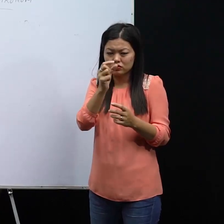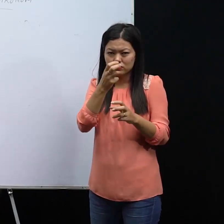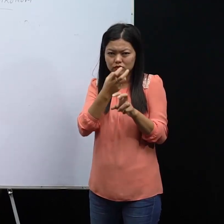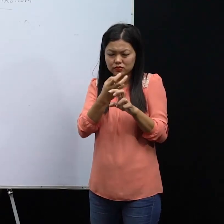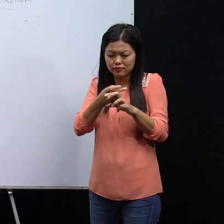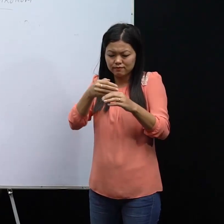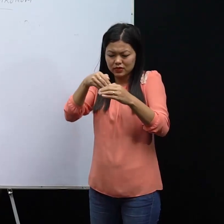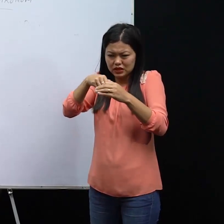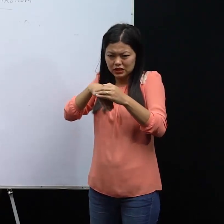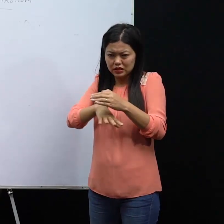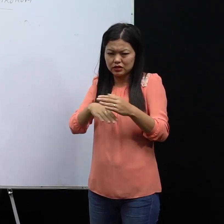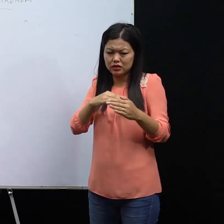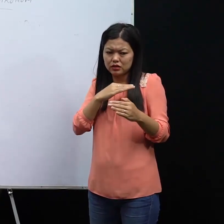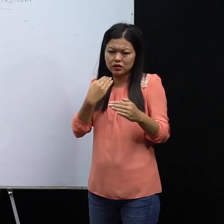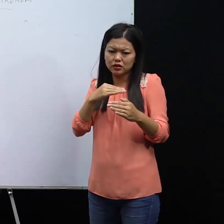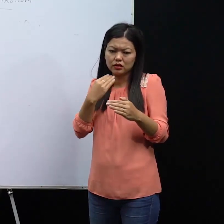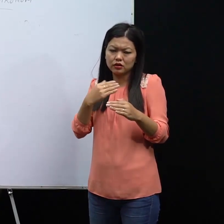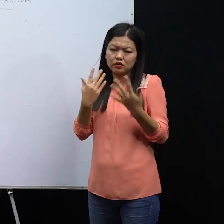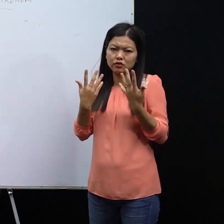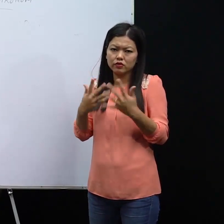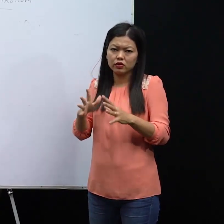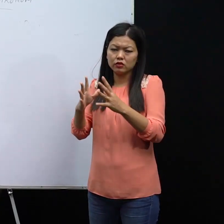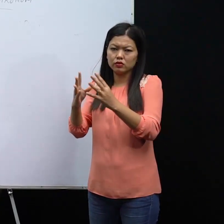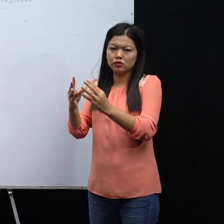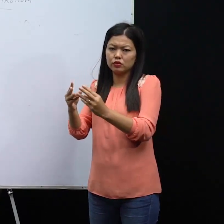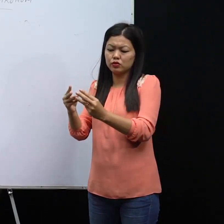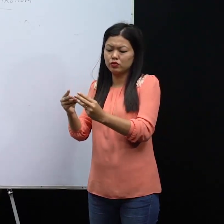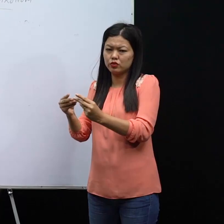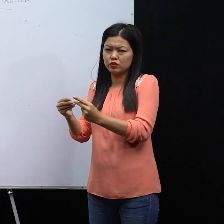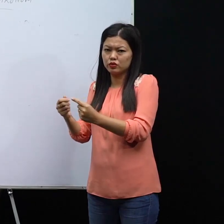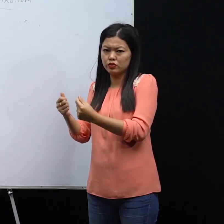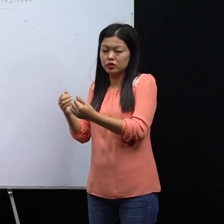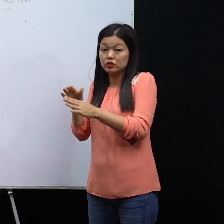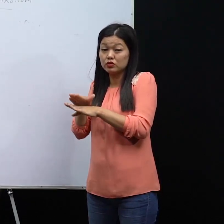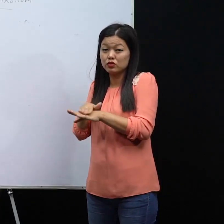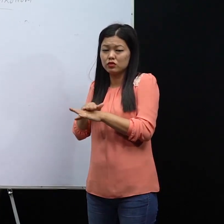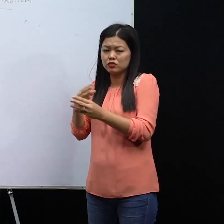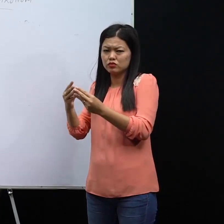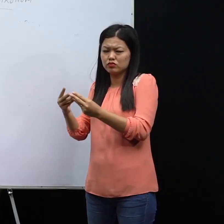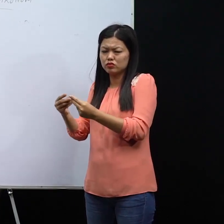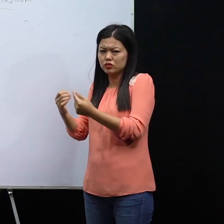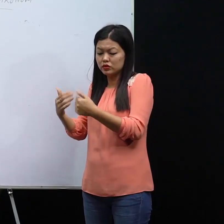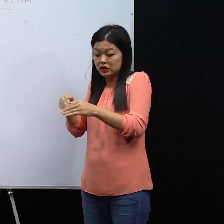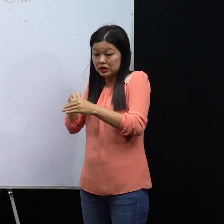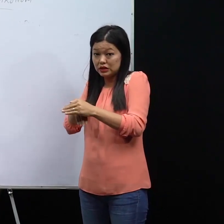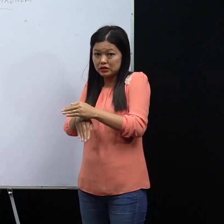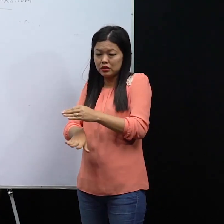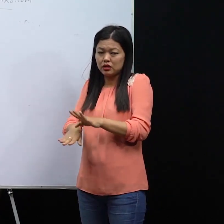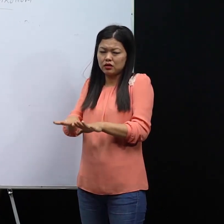end, after millions of years, they convert into fossils. Clear? So that is known as a